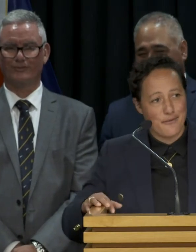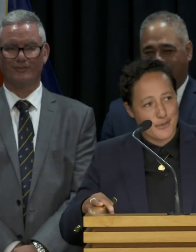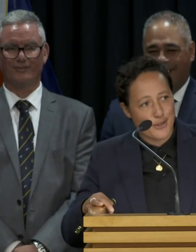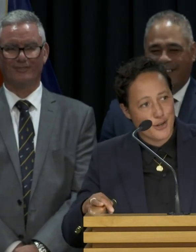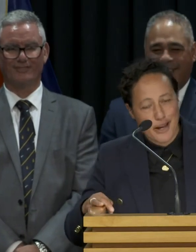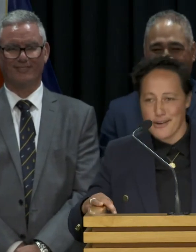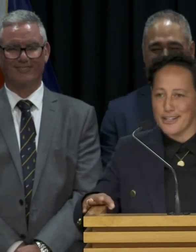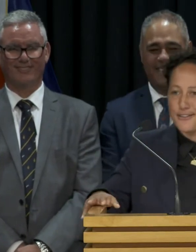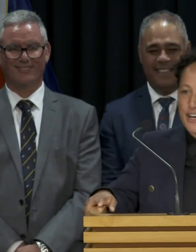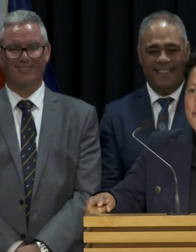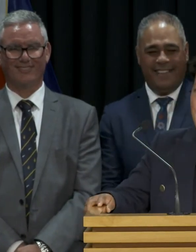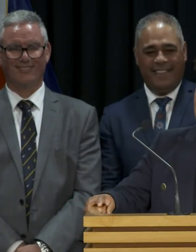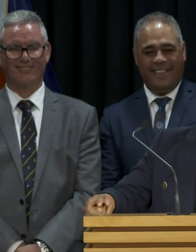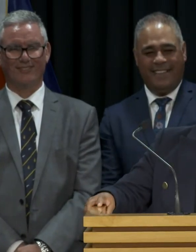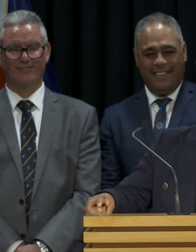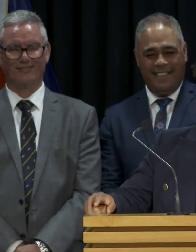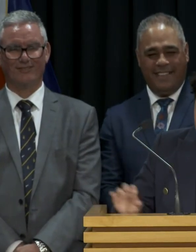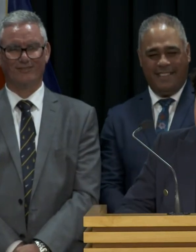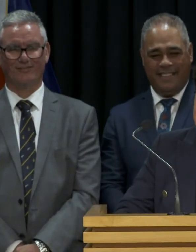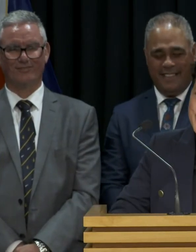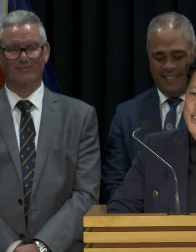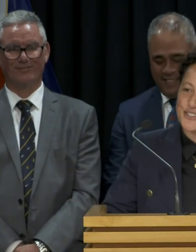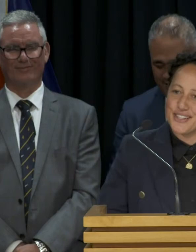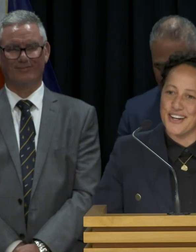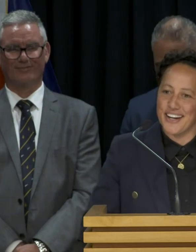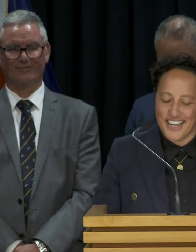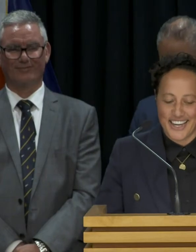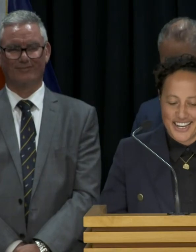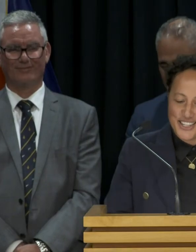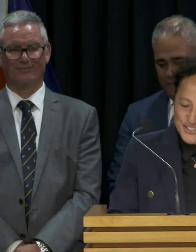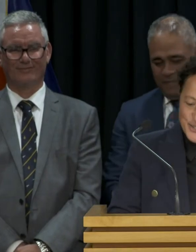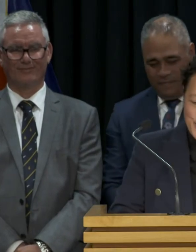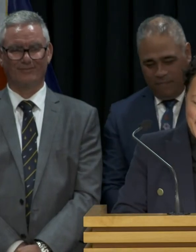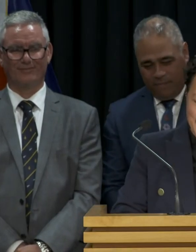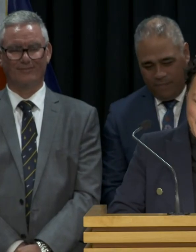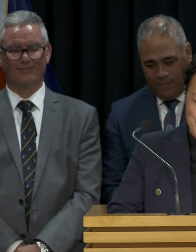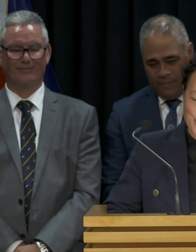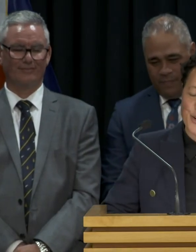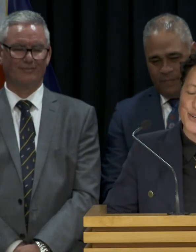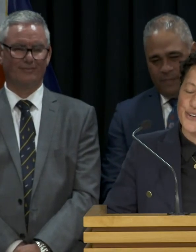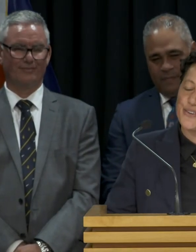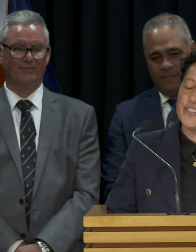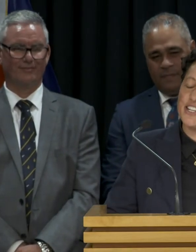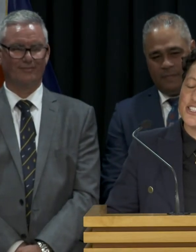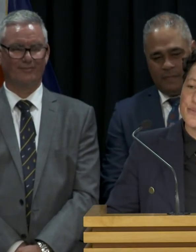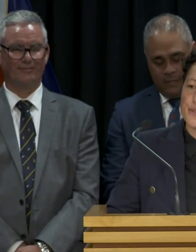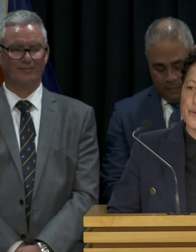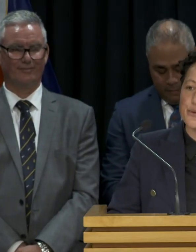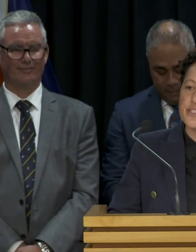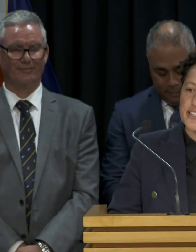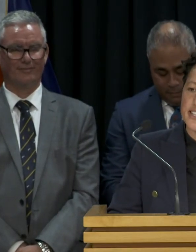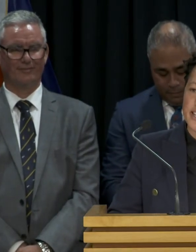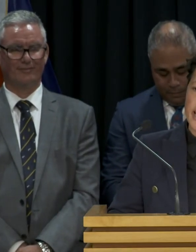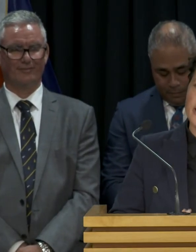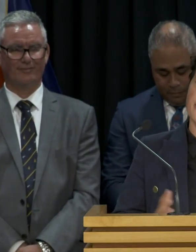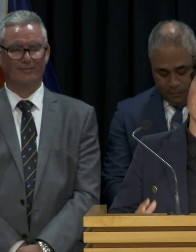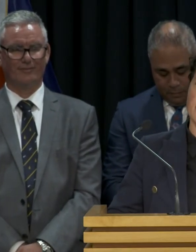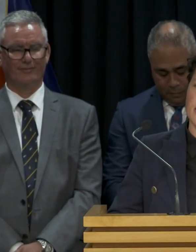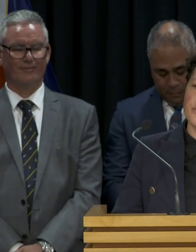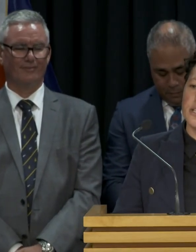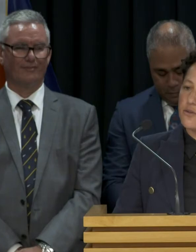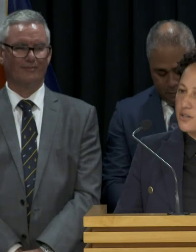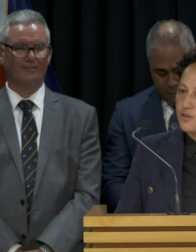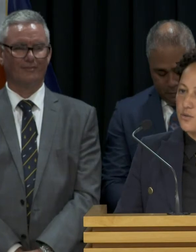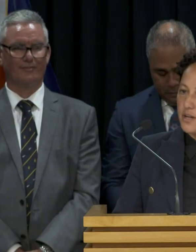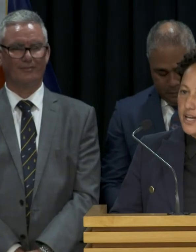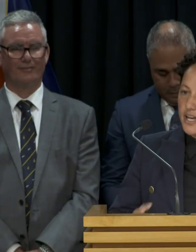yes, I come from a strong background of farming and horticulture, so yes, I do. I do have a strong relationship with the rural sector, and I think that